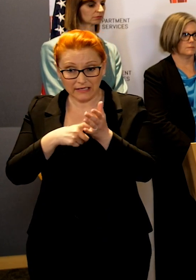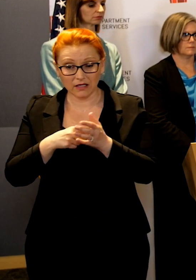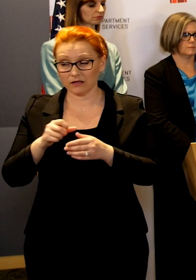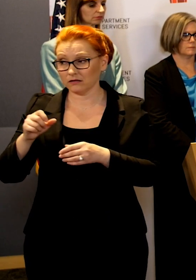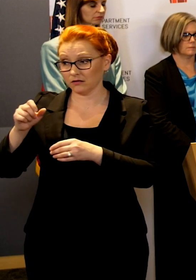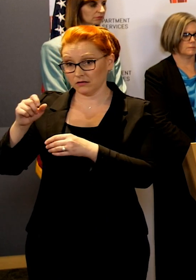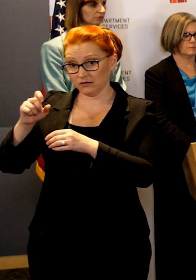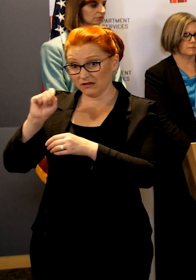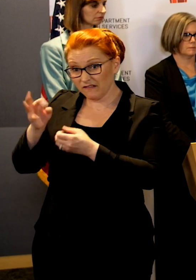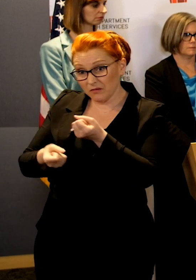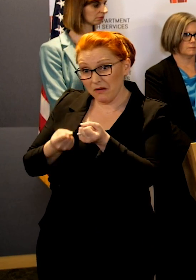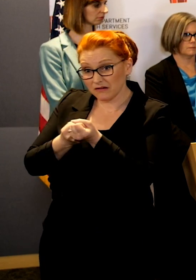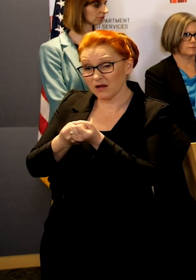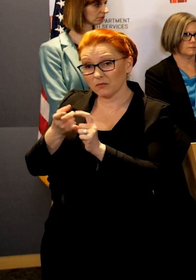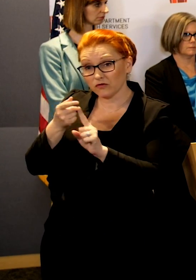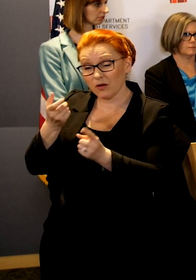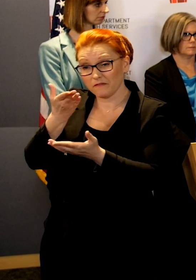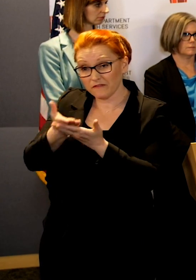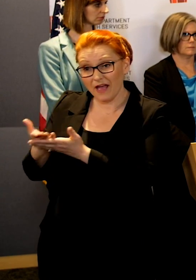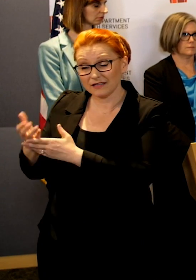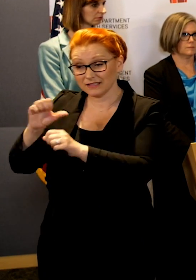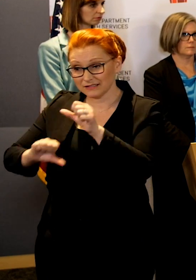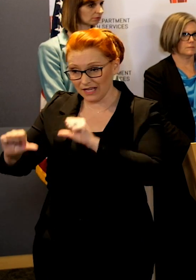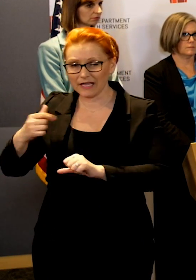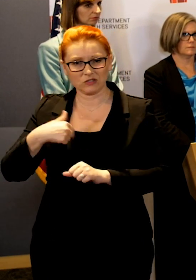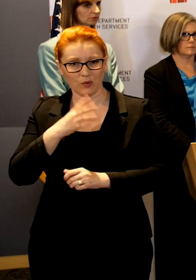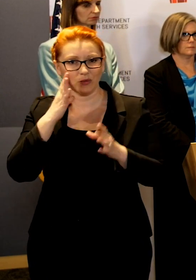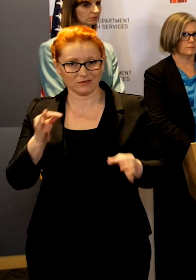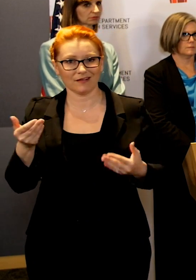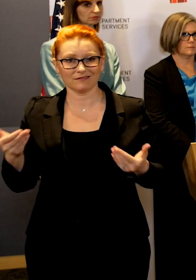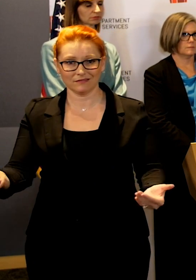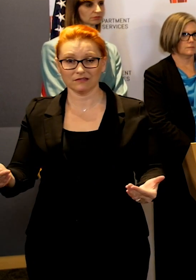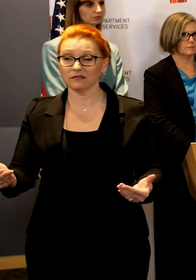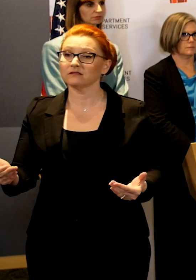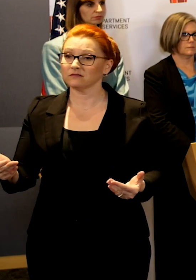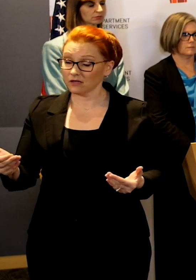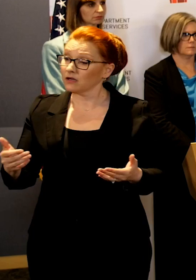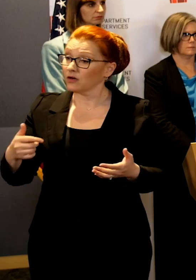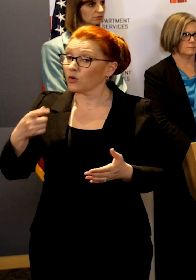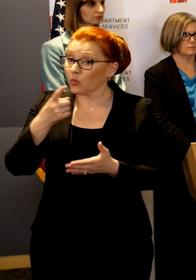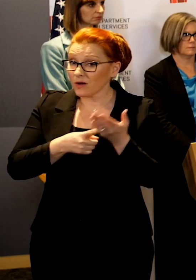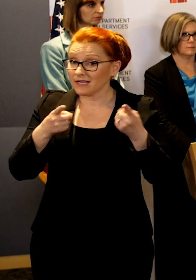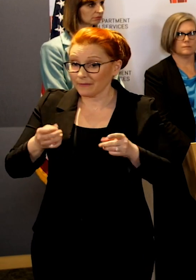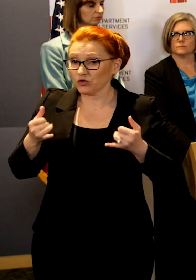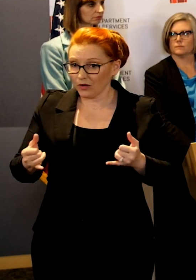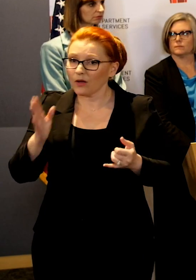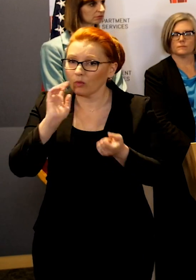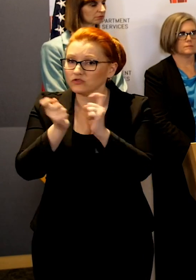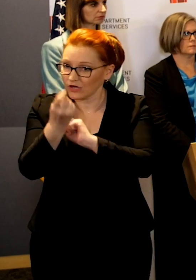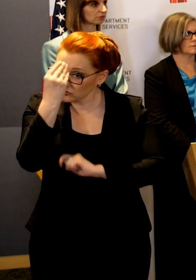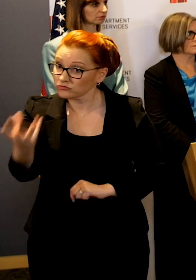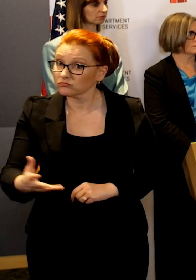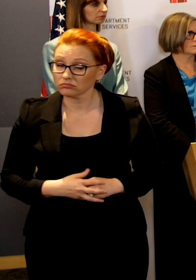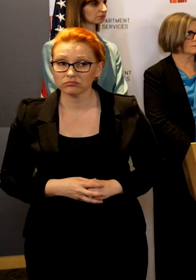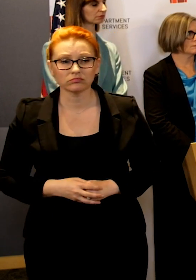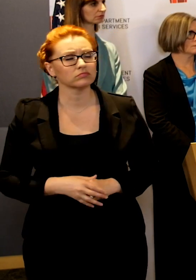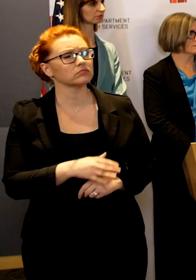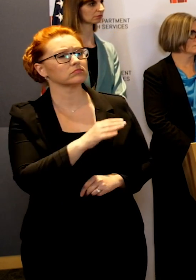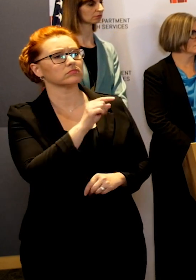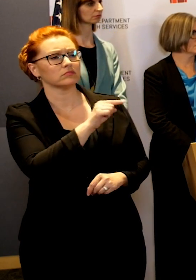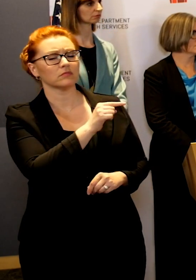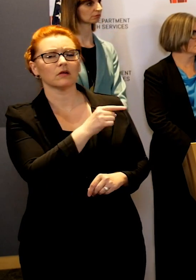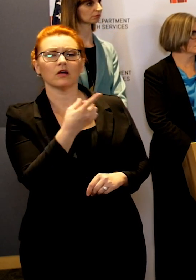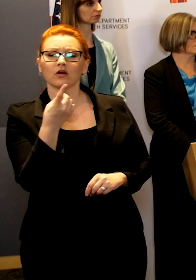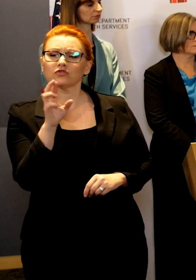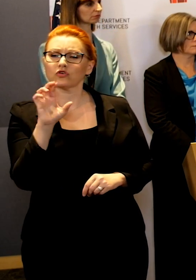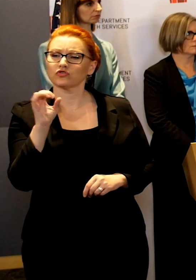and the science, we'll make decisions. This is where we are today, and it will change. Right. Dr. Chris, can you tell us what those tests